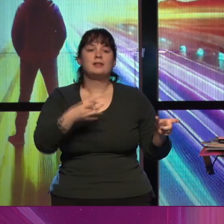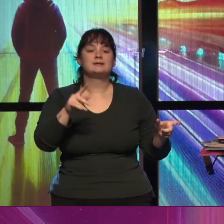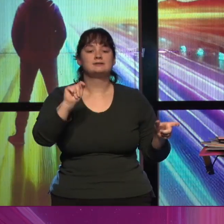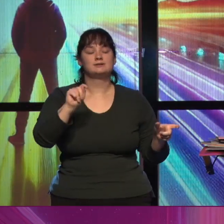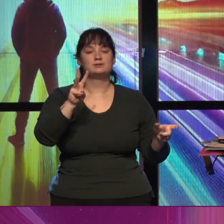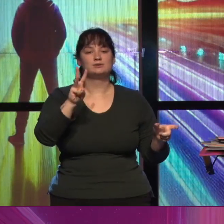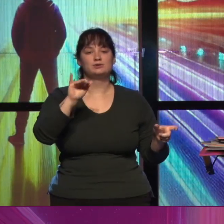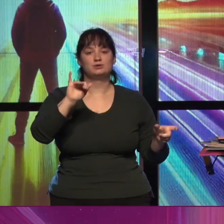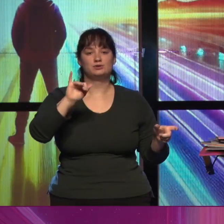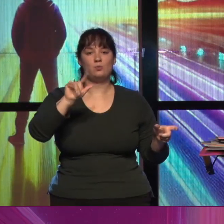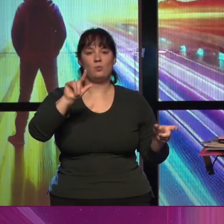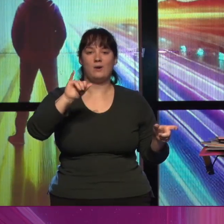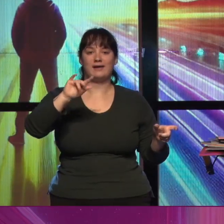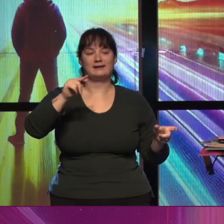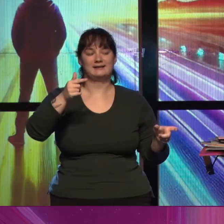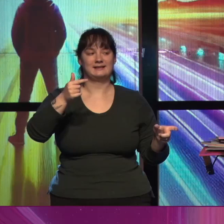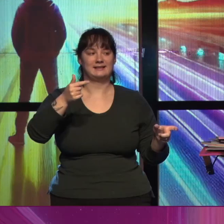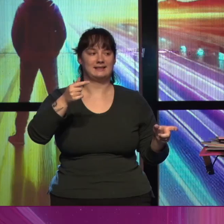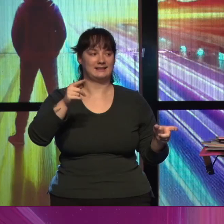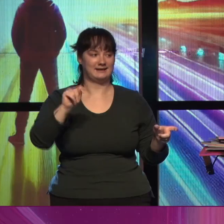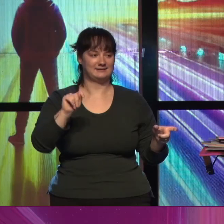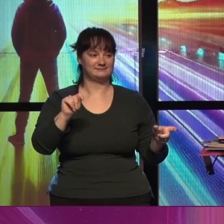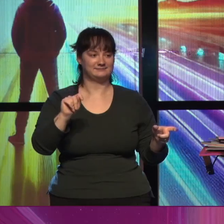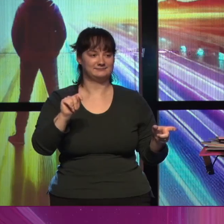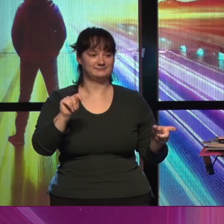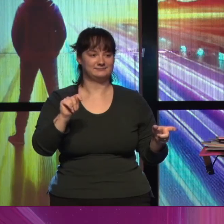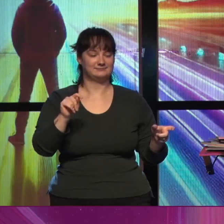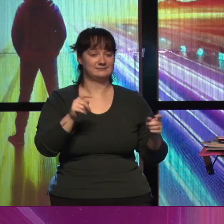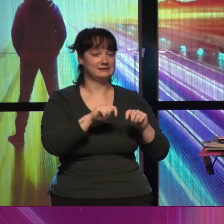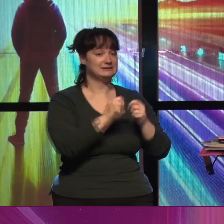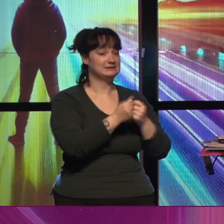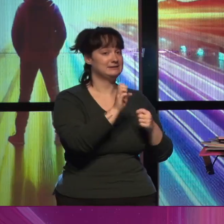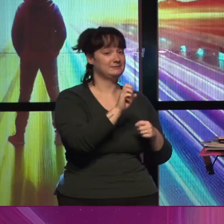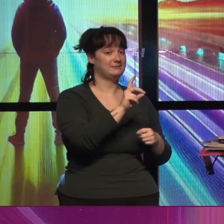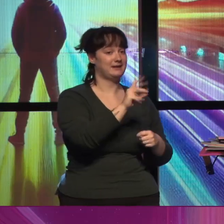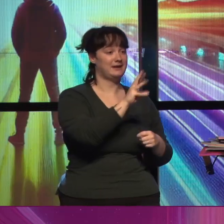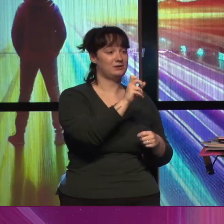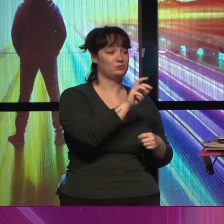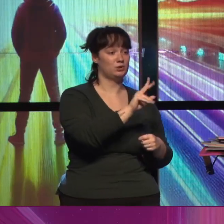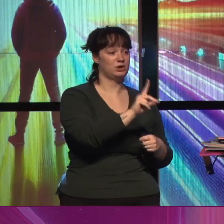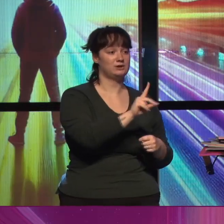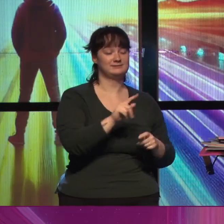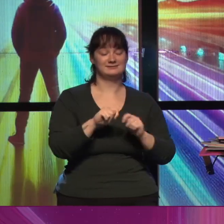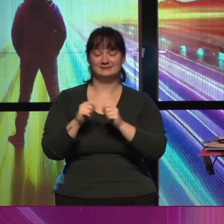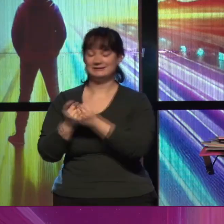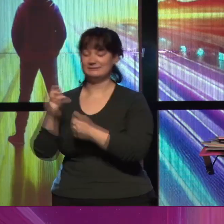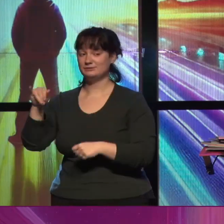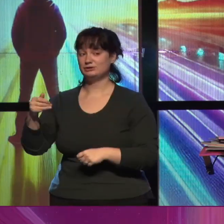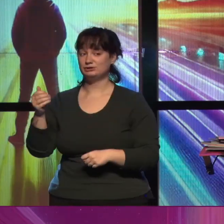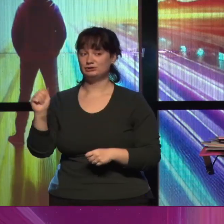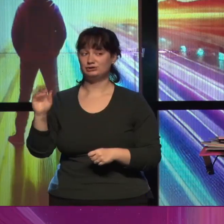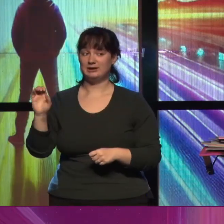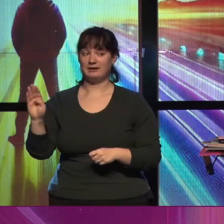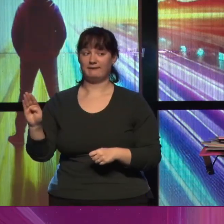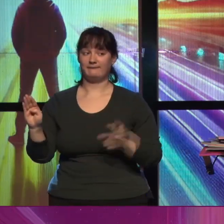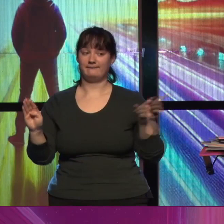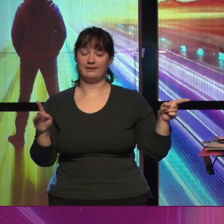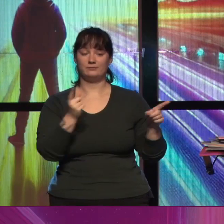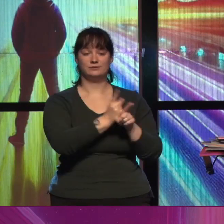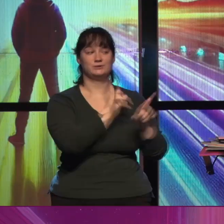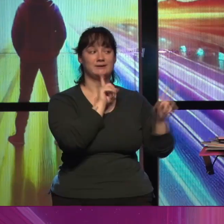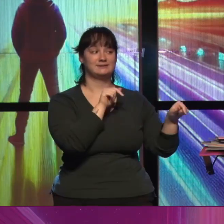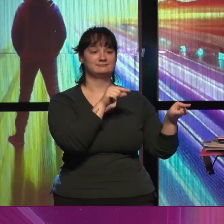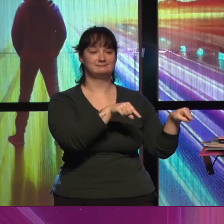How many of you were Team Edward? Raise your hand nice and high. Team Jacob? Boo. Okay. I don't have any idea. I